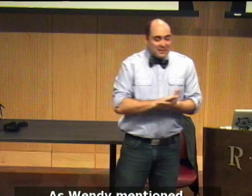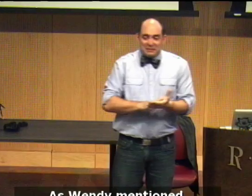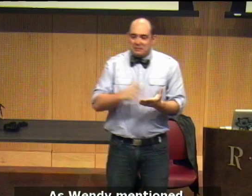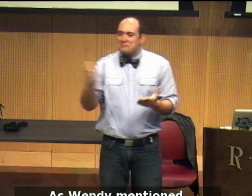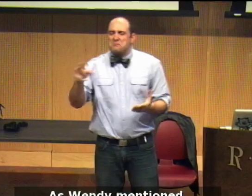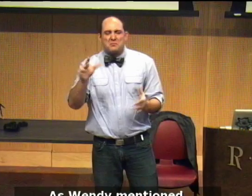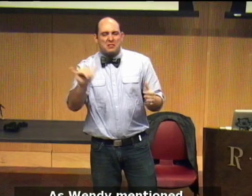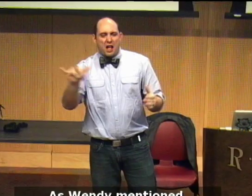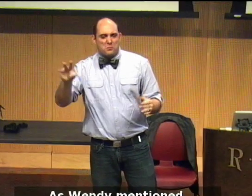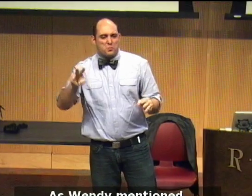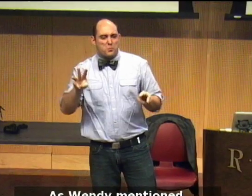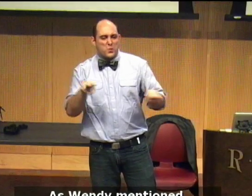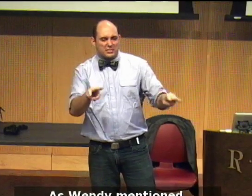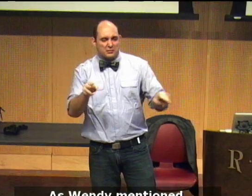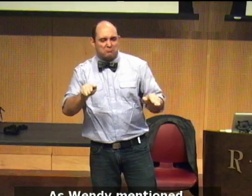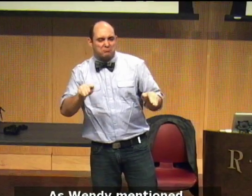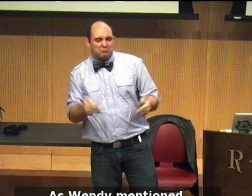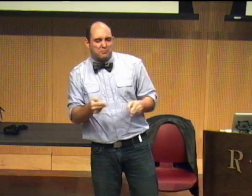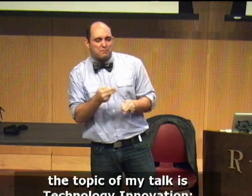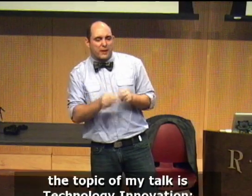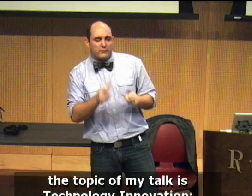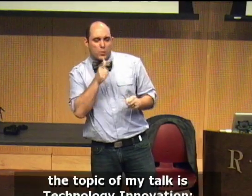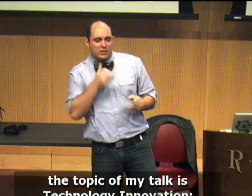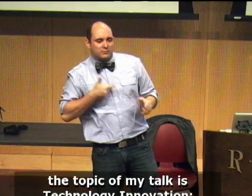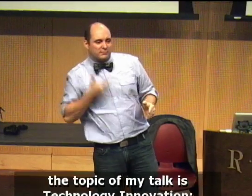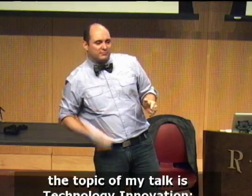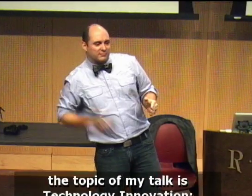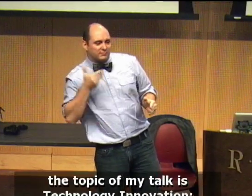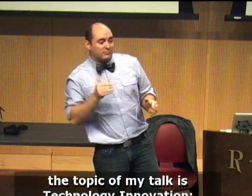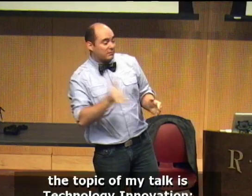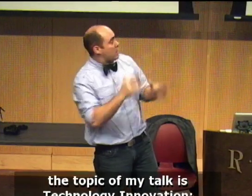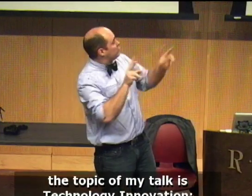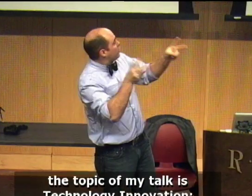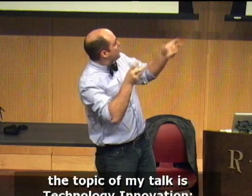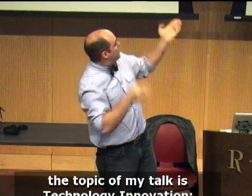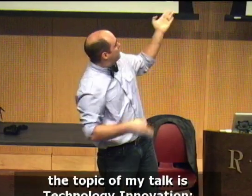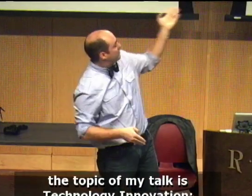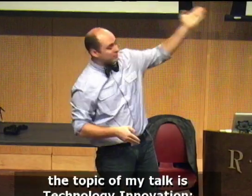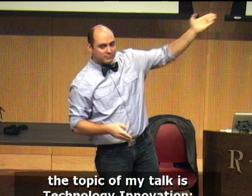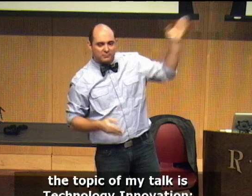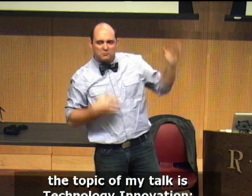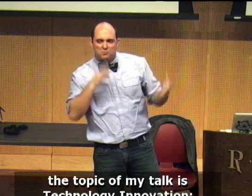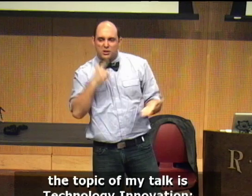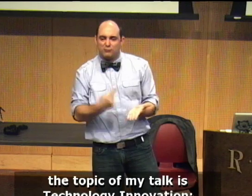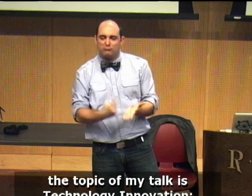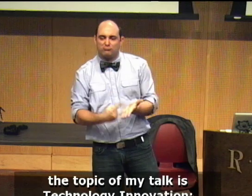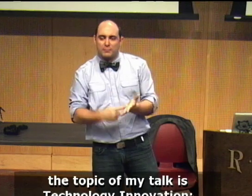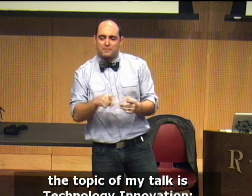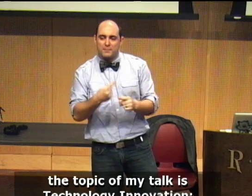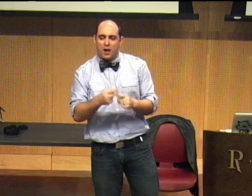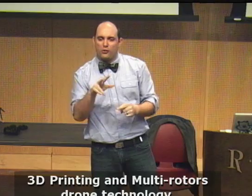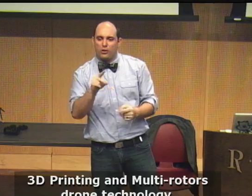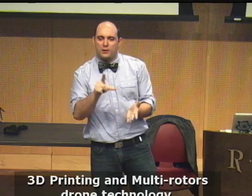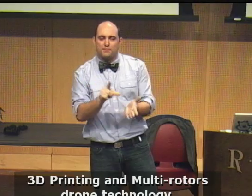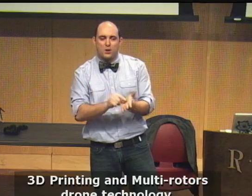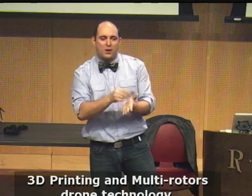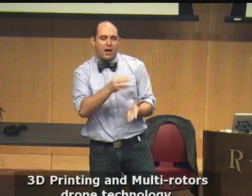As Wendy mentioned, the topic of my talk is technology innovation, 3D printing,